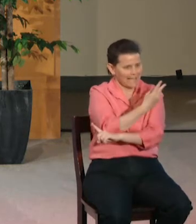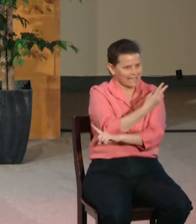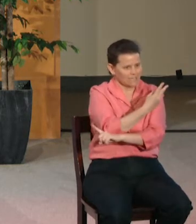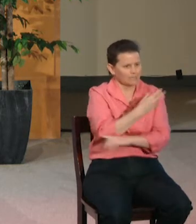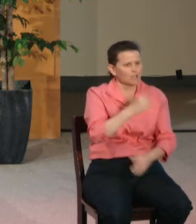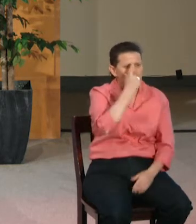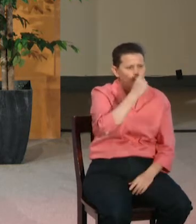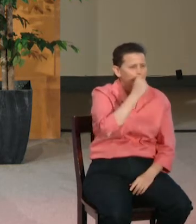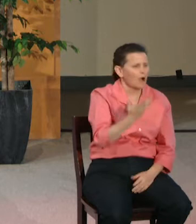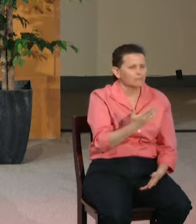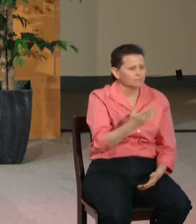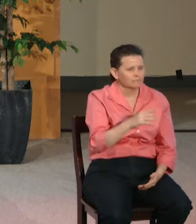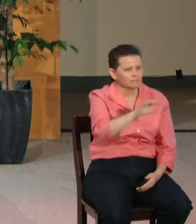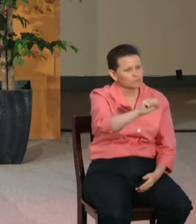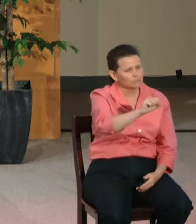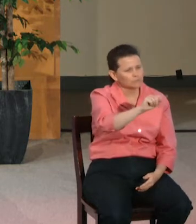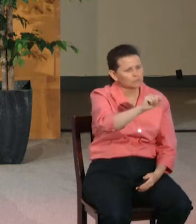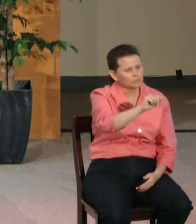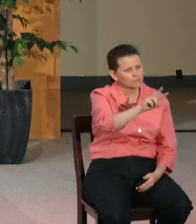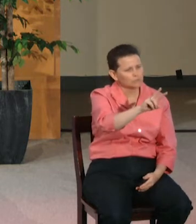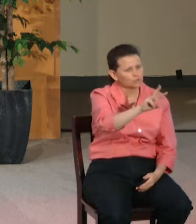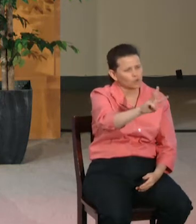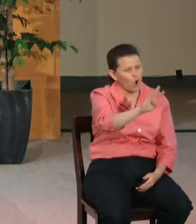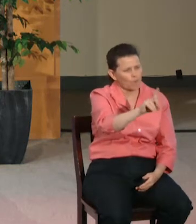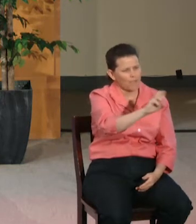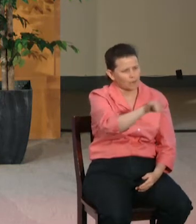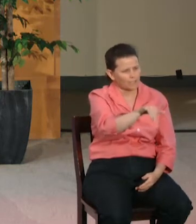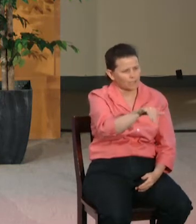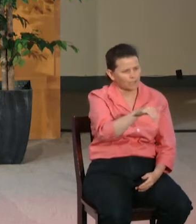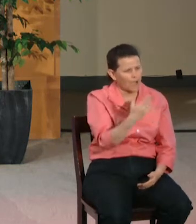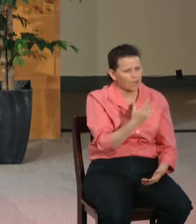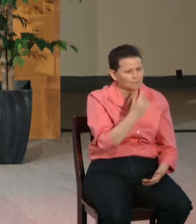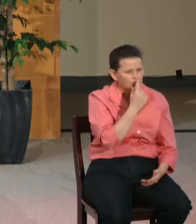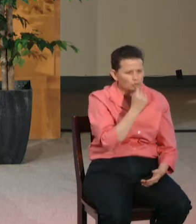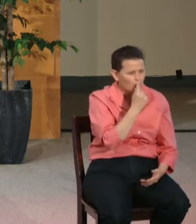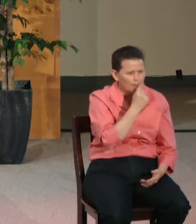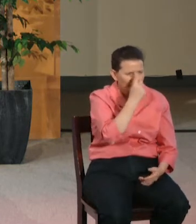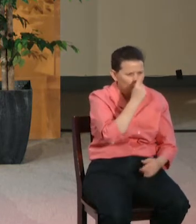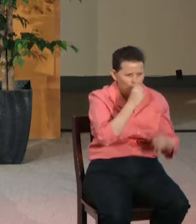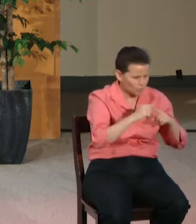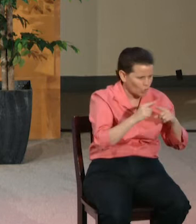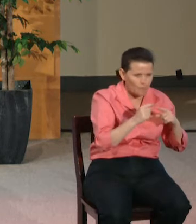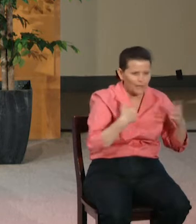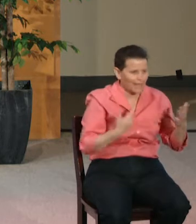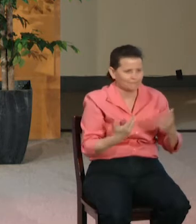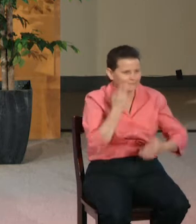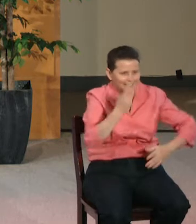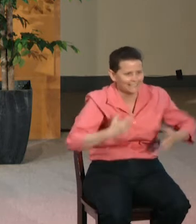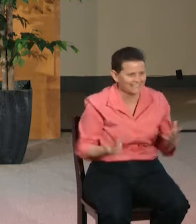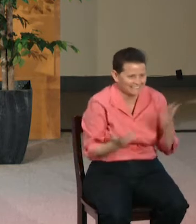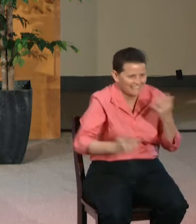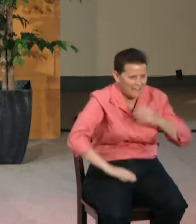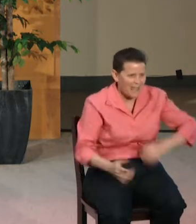father did or didn't do. Many of you may also have your own similar kinds of stories and so forth in your own